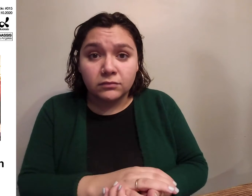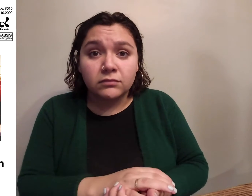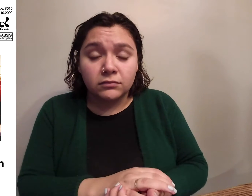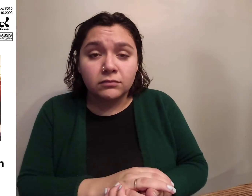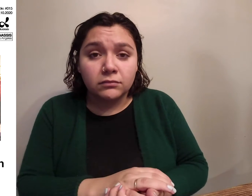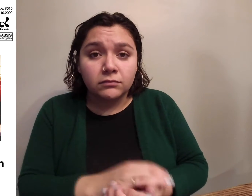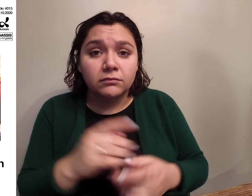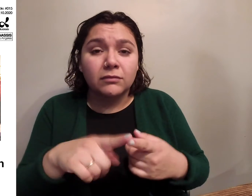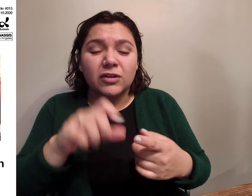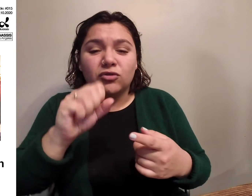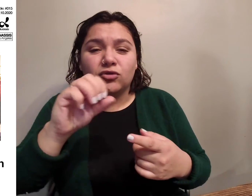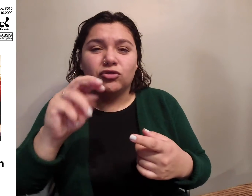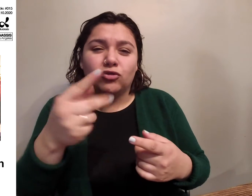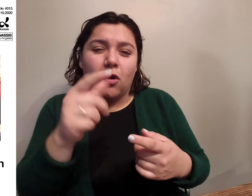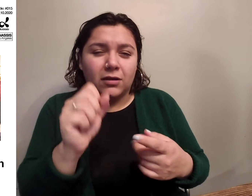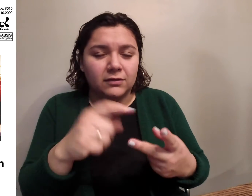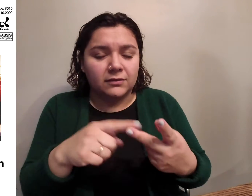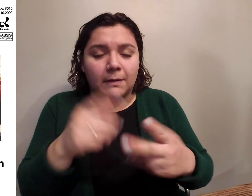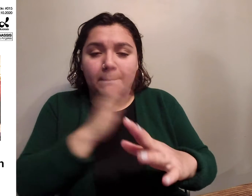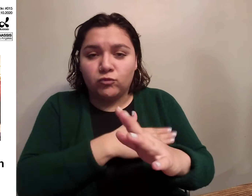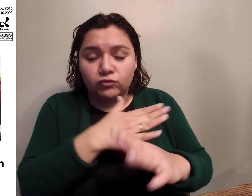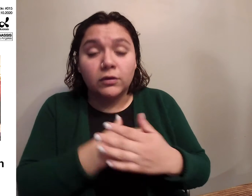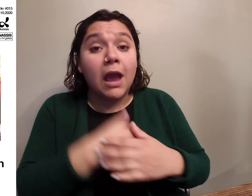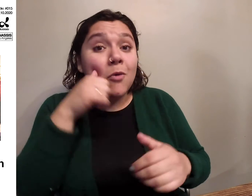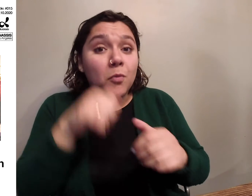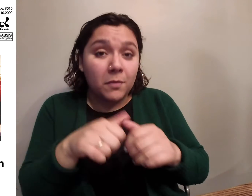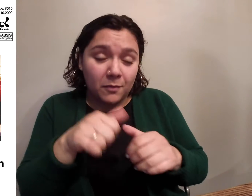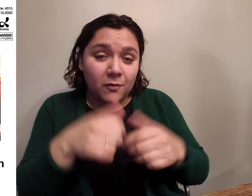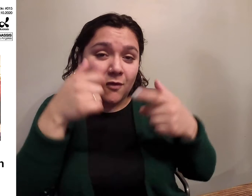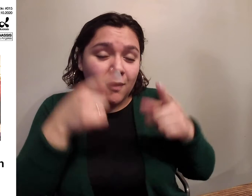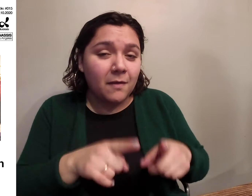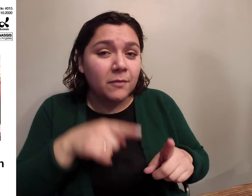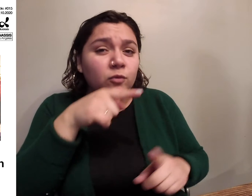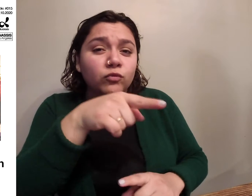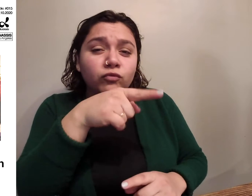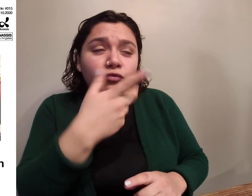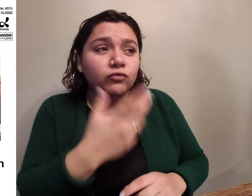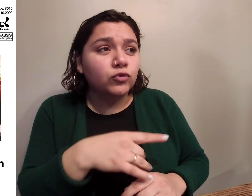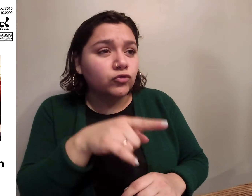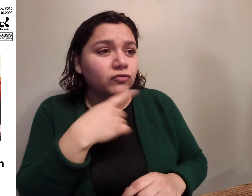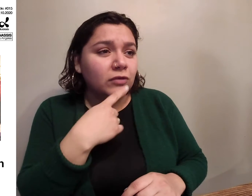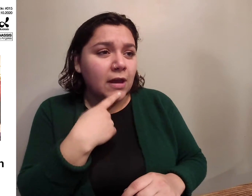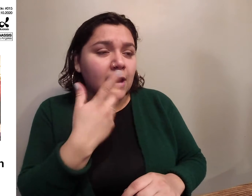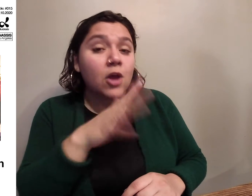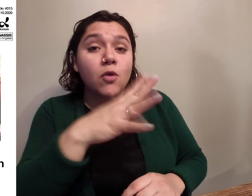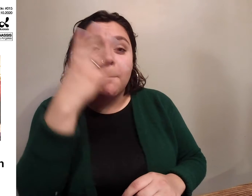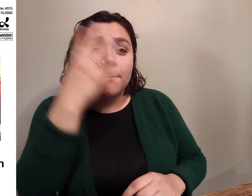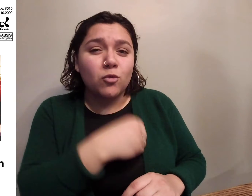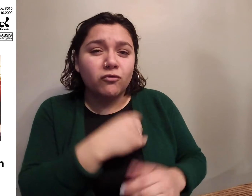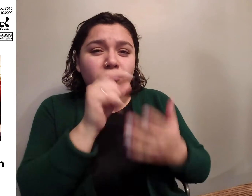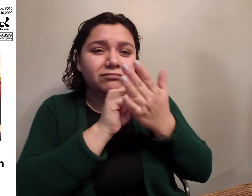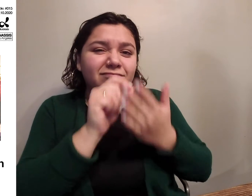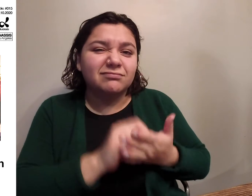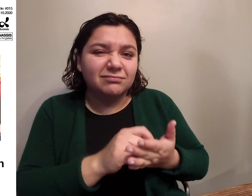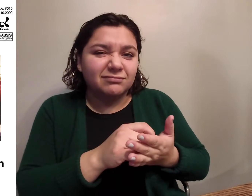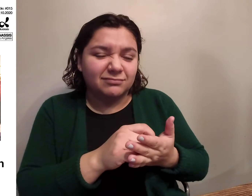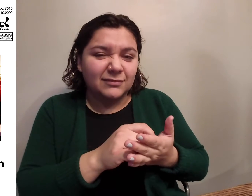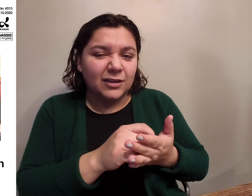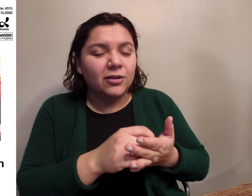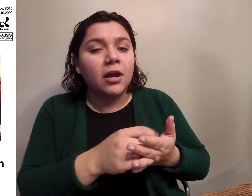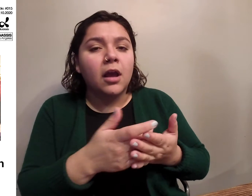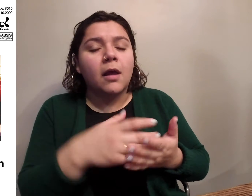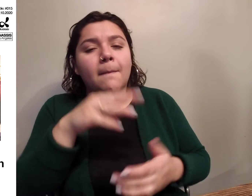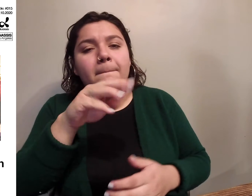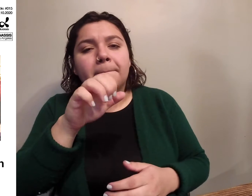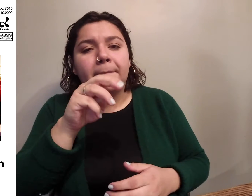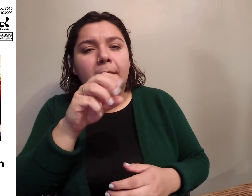And I remember that you said in your beautiful memoir, which we had occasion